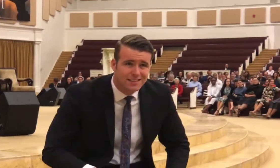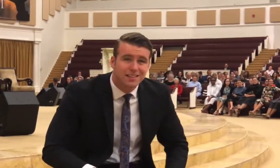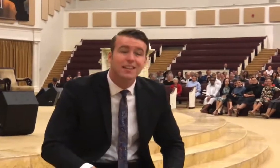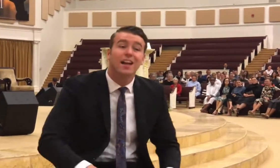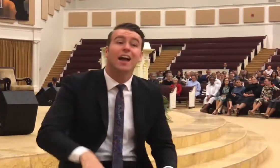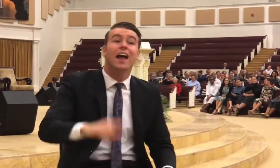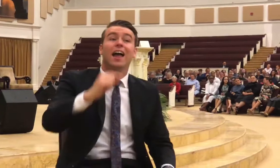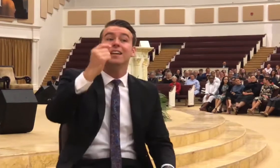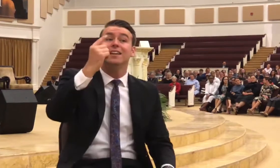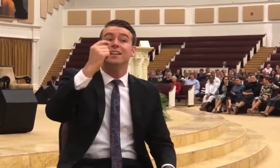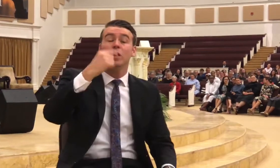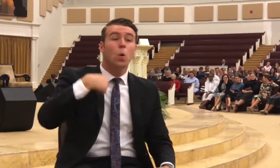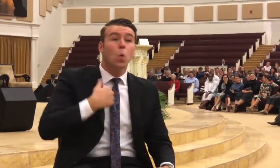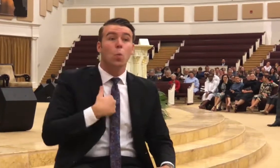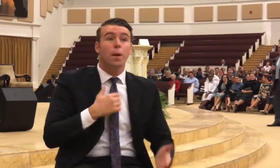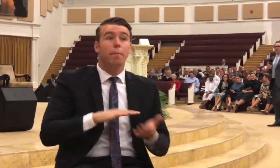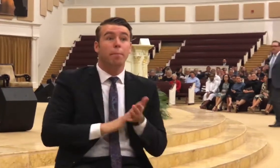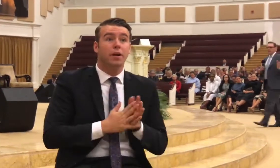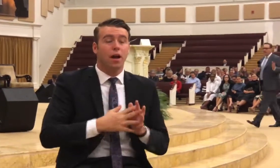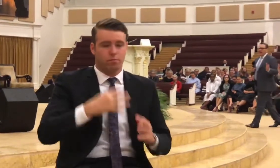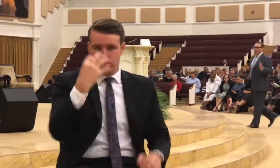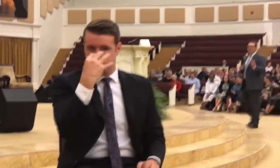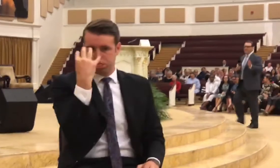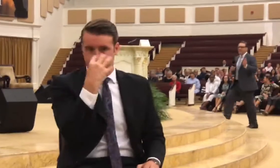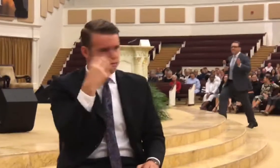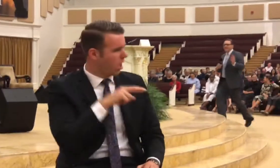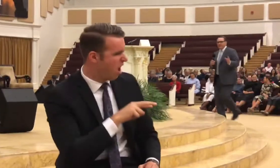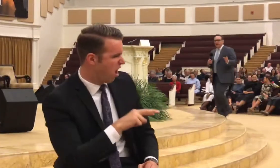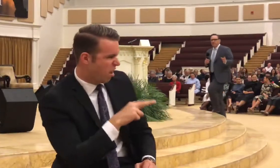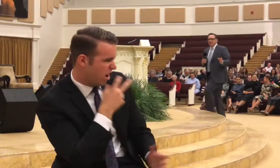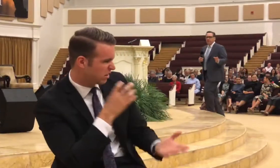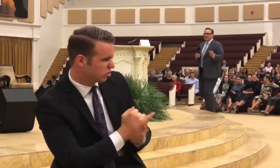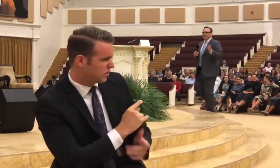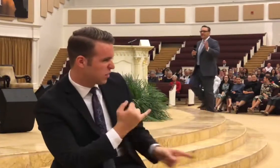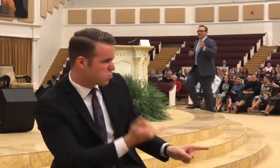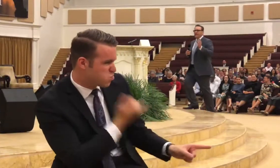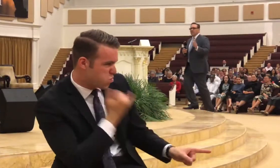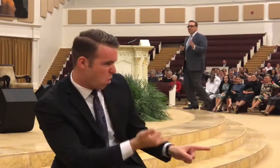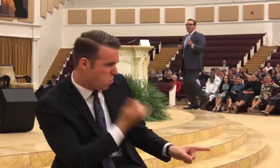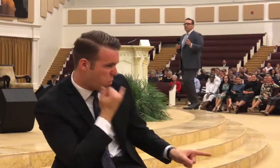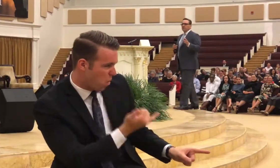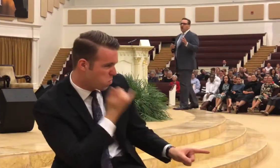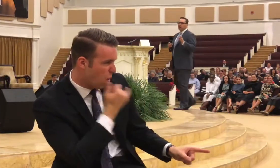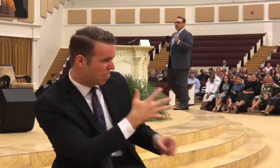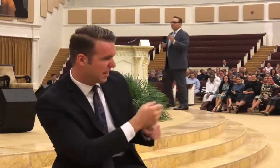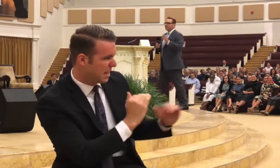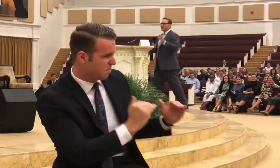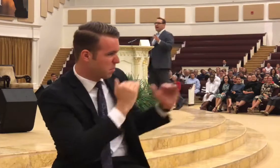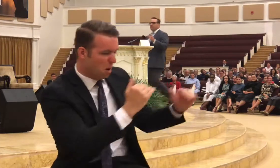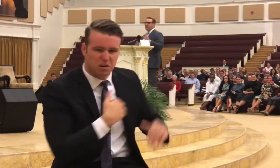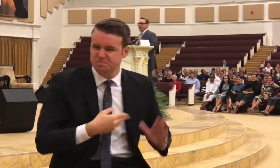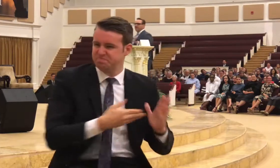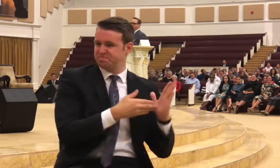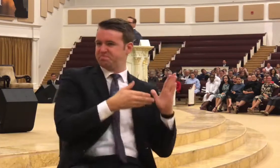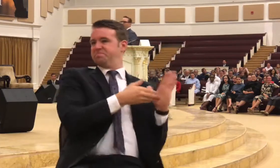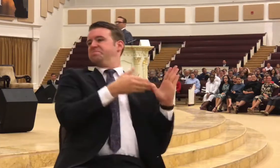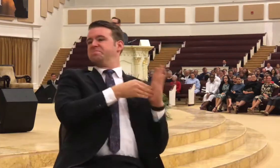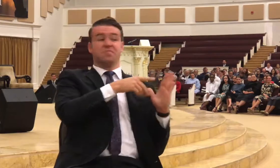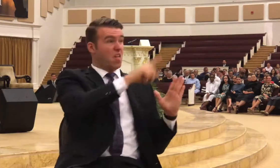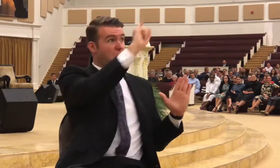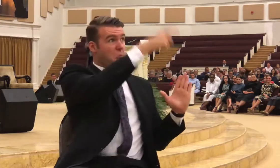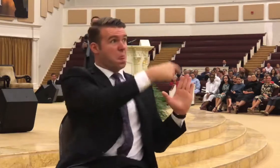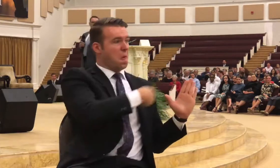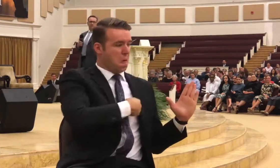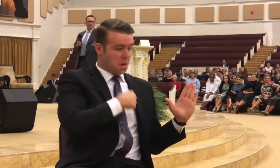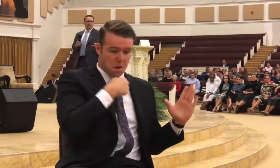And to lose our mind over somebody that we think messed up, that's getting a little promotion or getting some kind of recognition that we